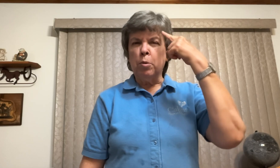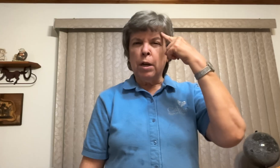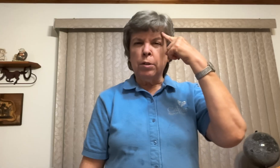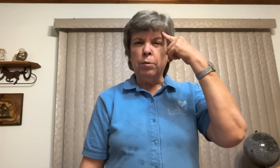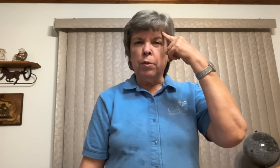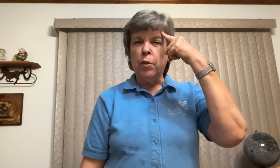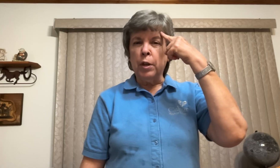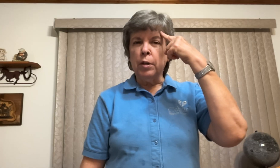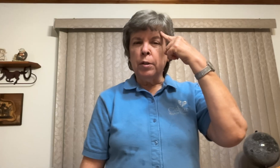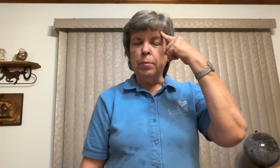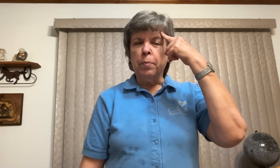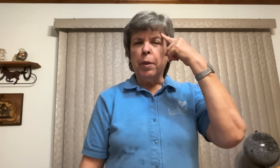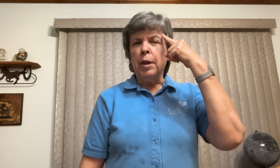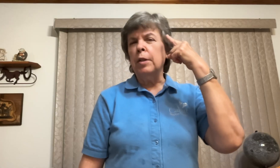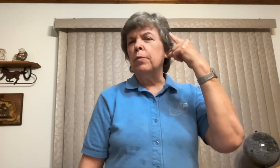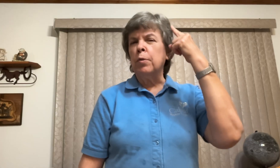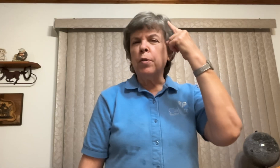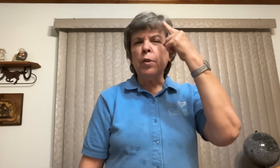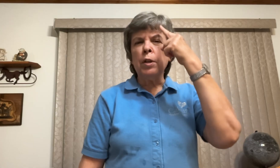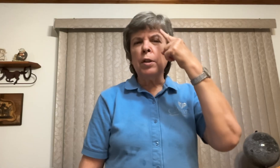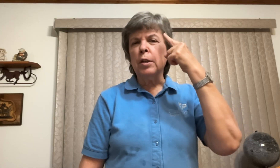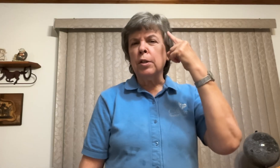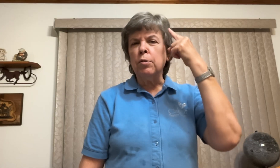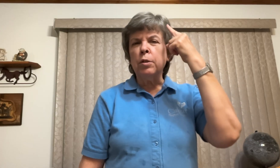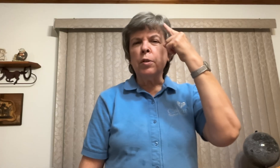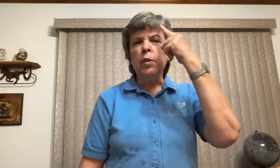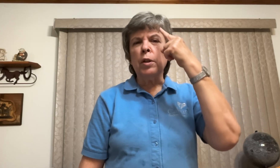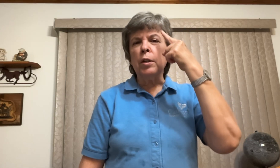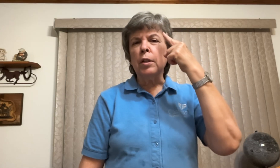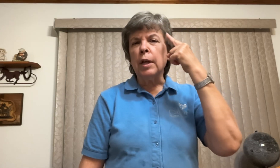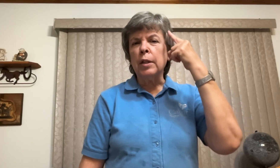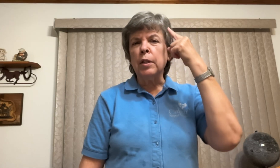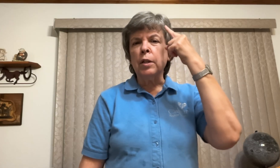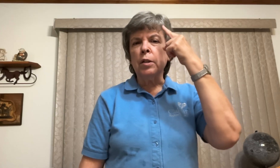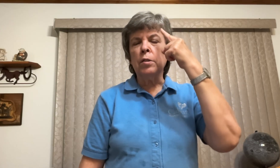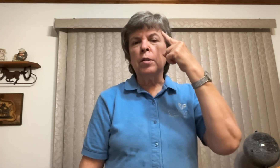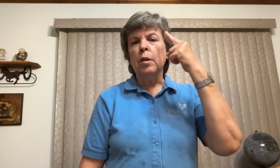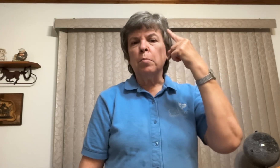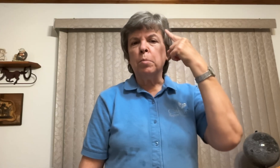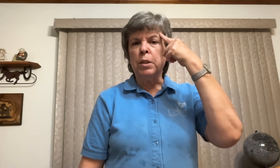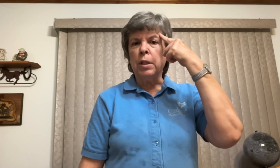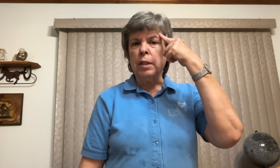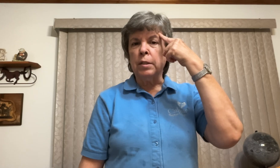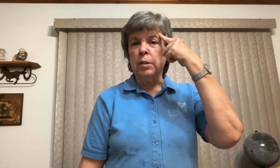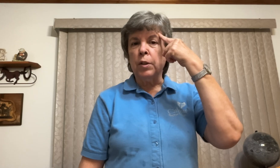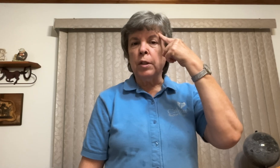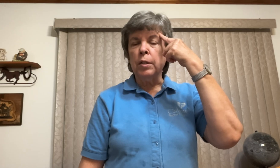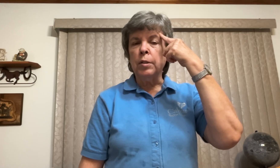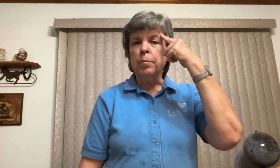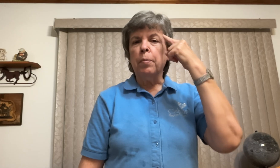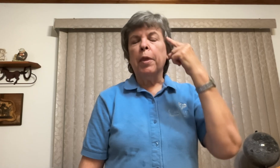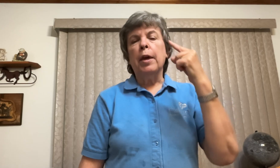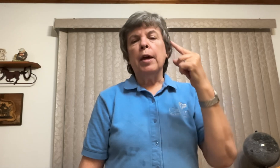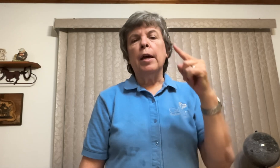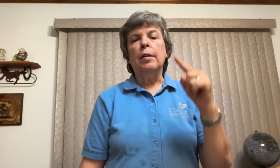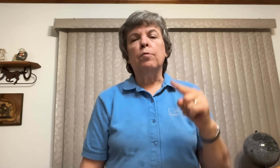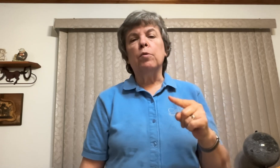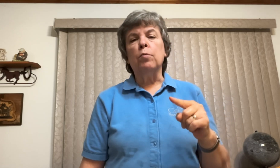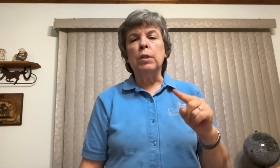to do think. And if you're thinking, you can think like this, but that's think. And for